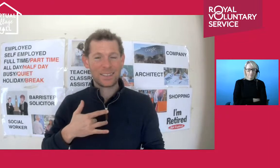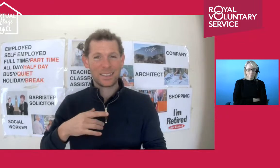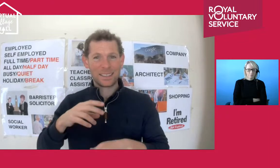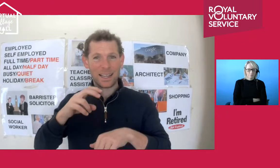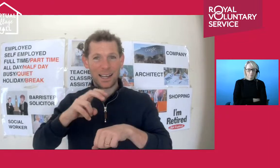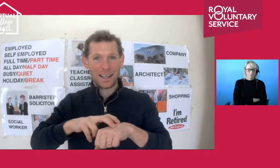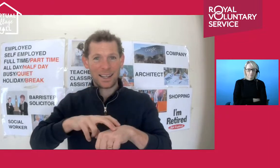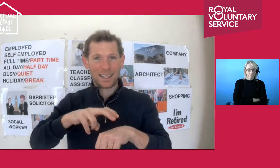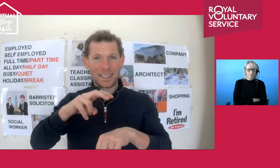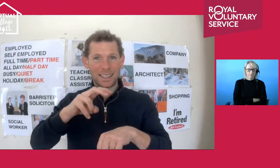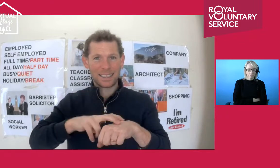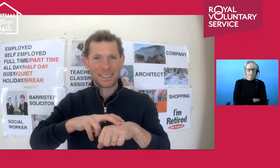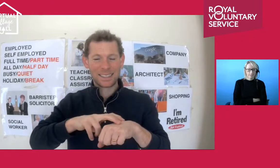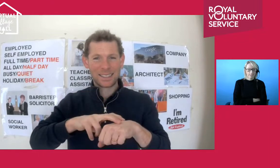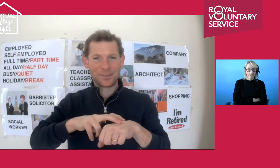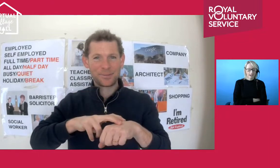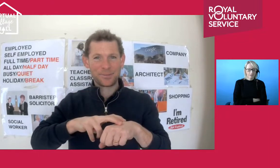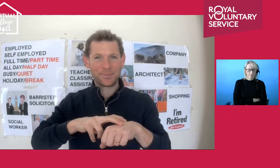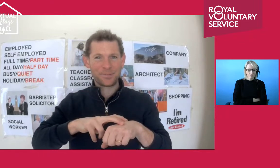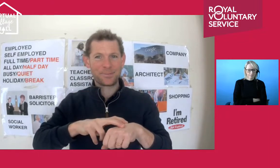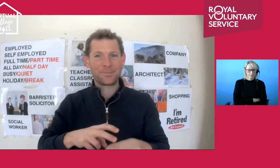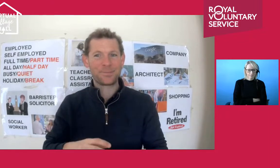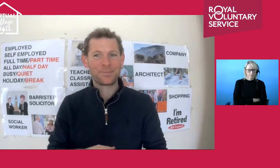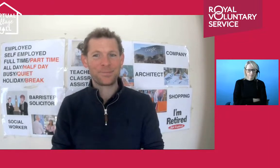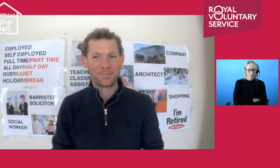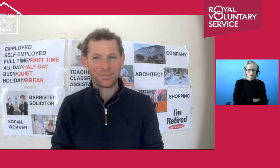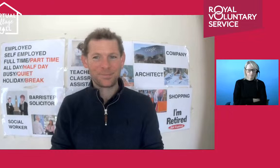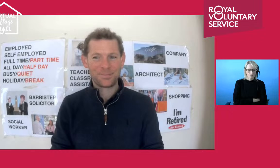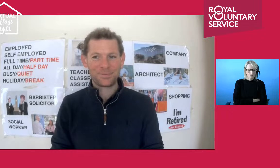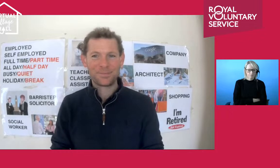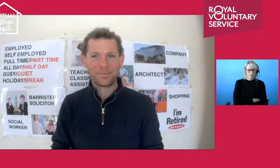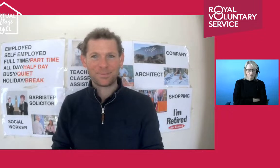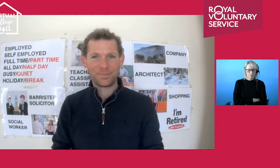I live in Ireland.